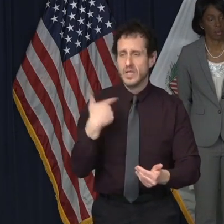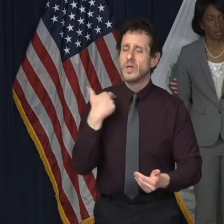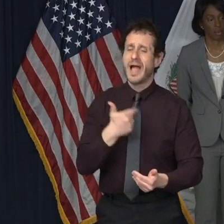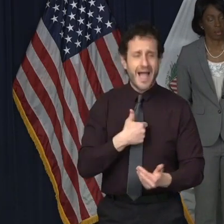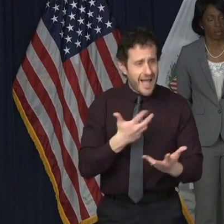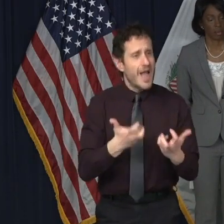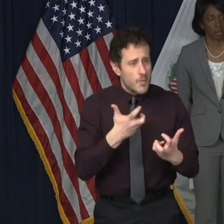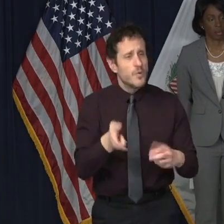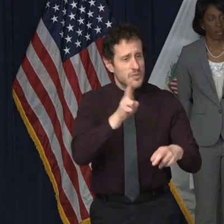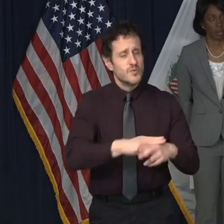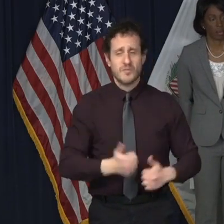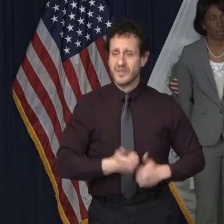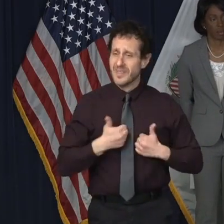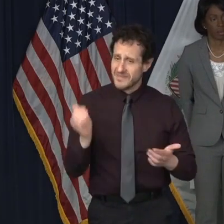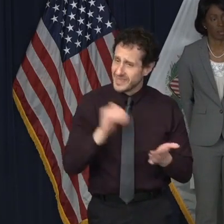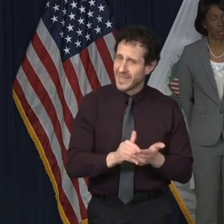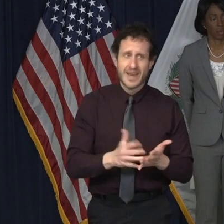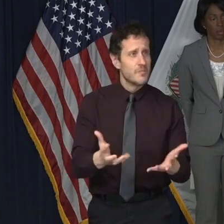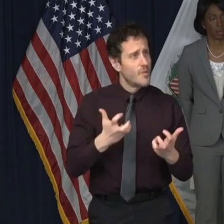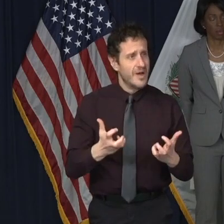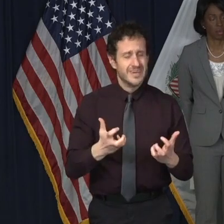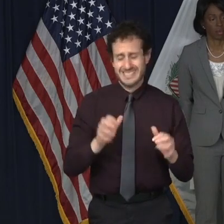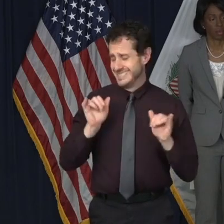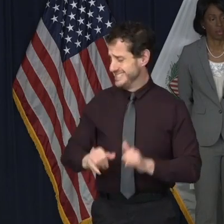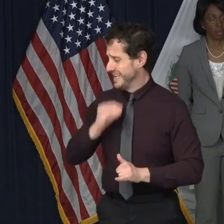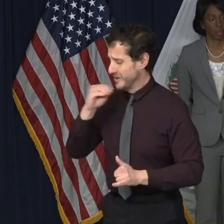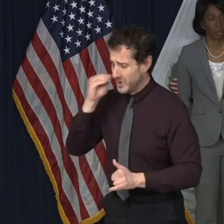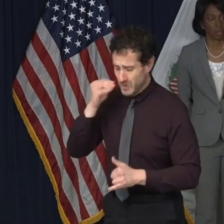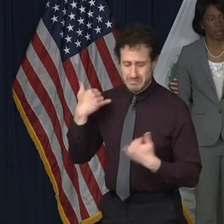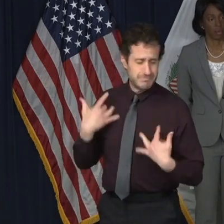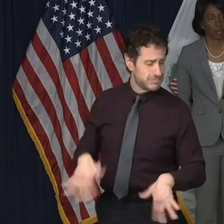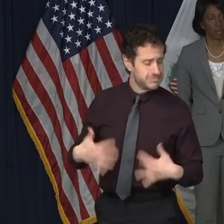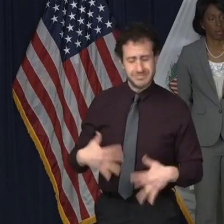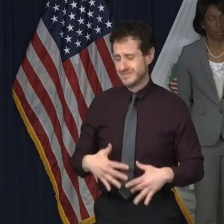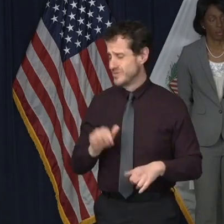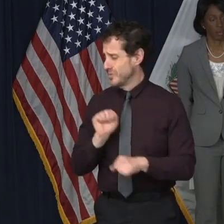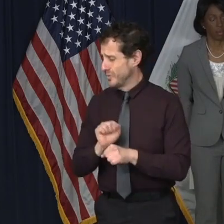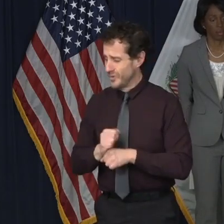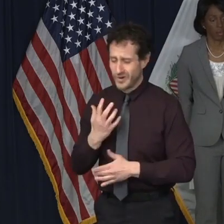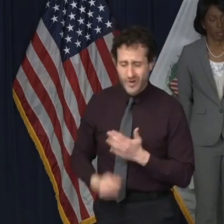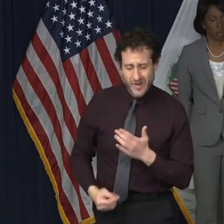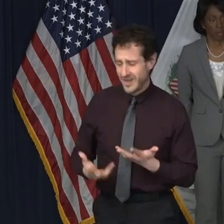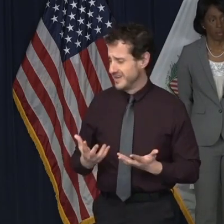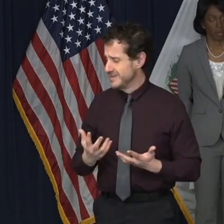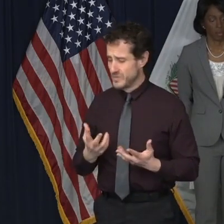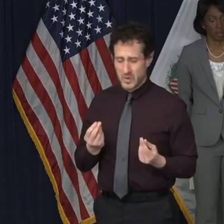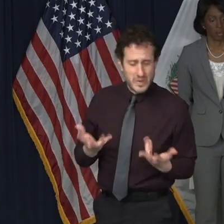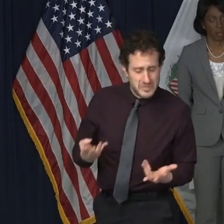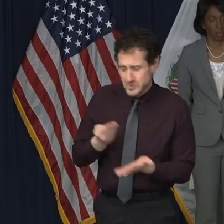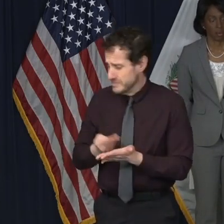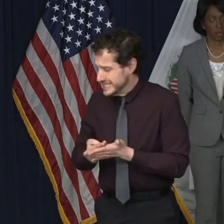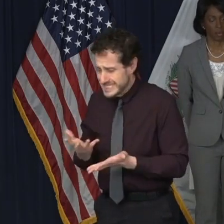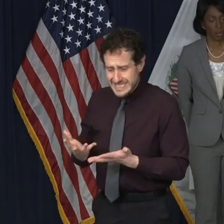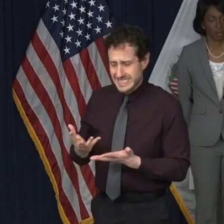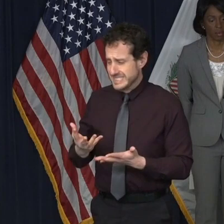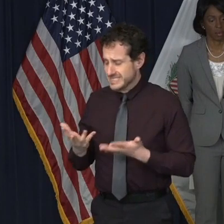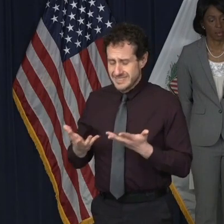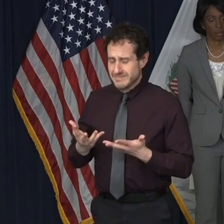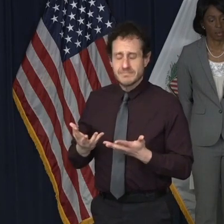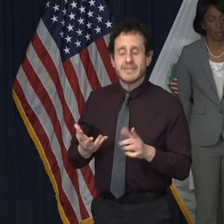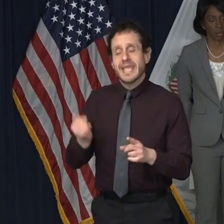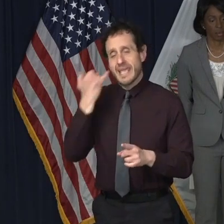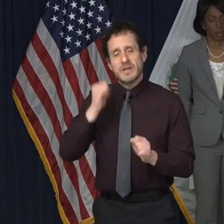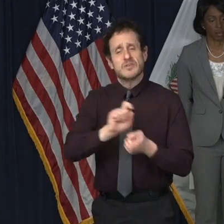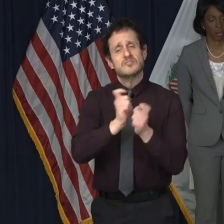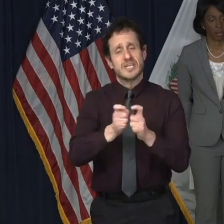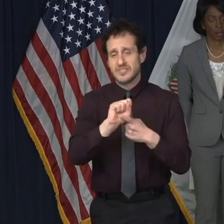normal lives back. Believe me, if I could make that happen right now, I would. But this is the